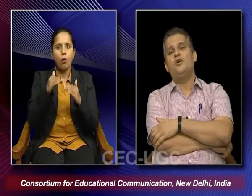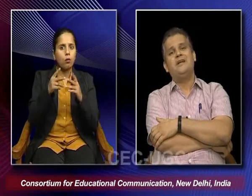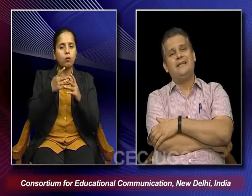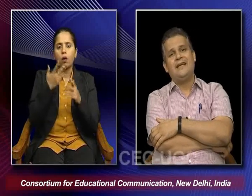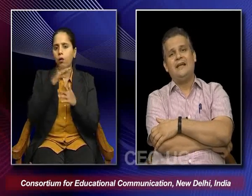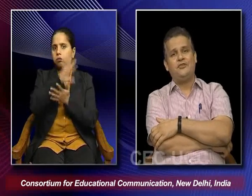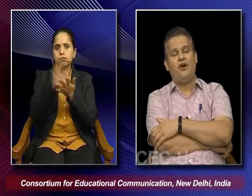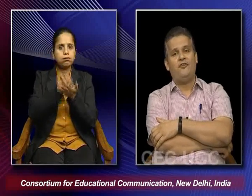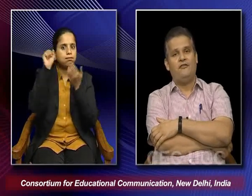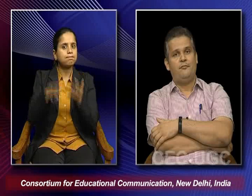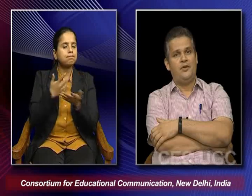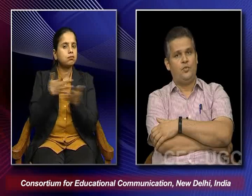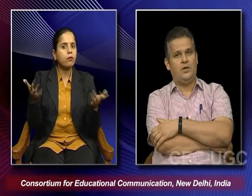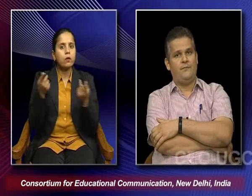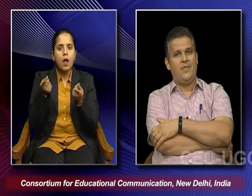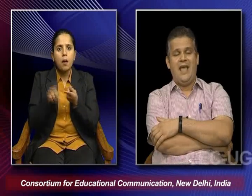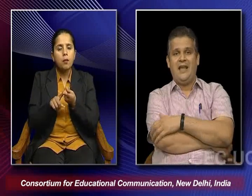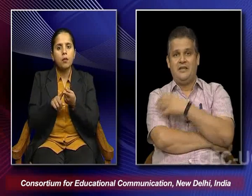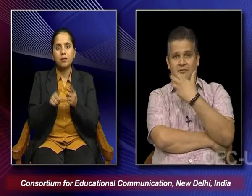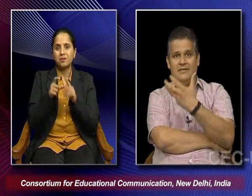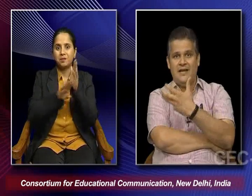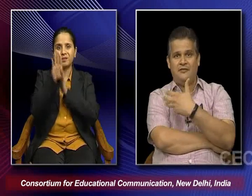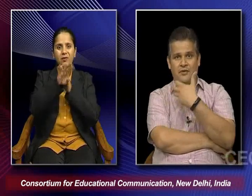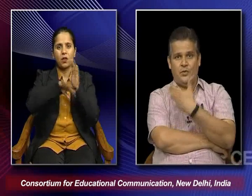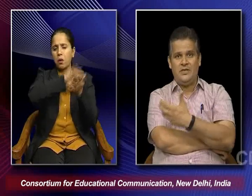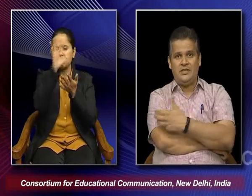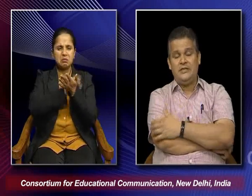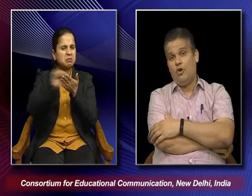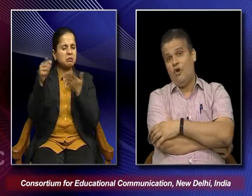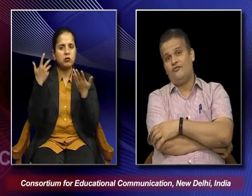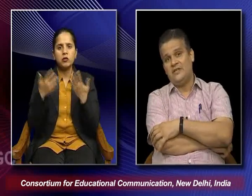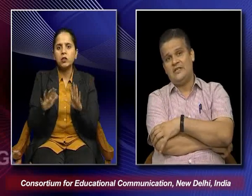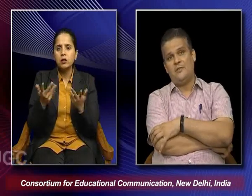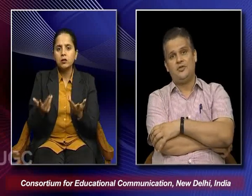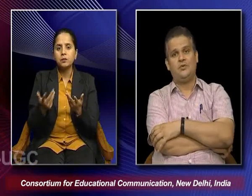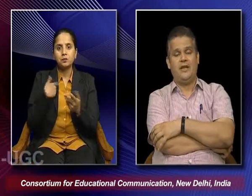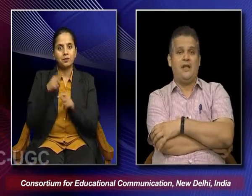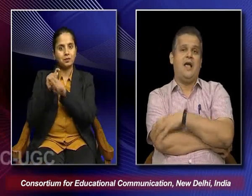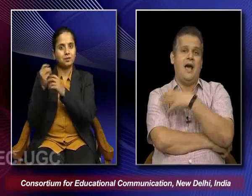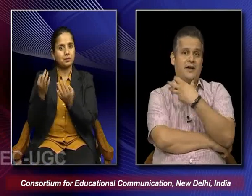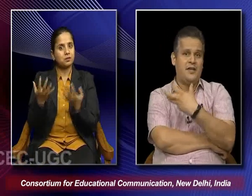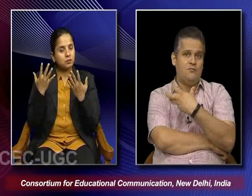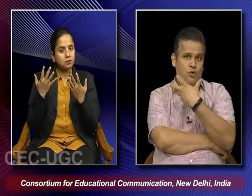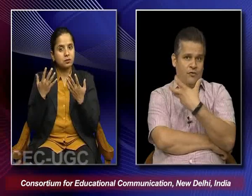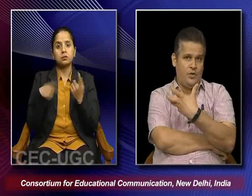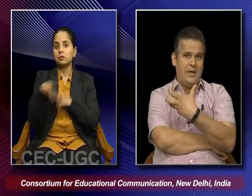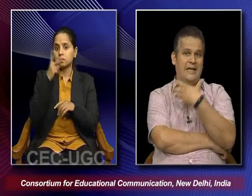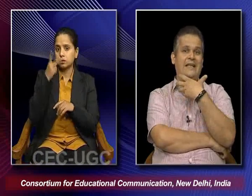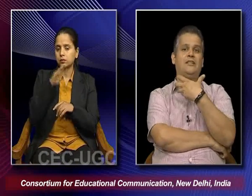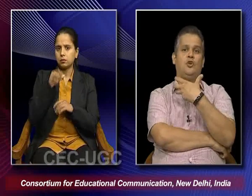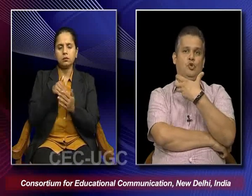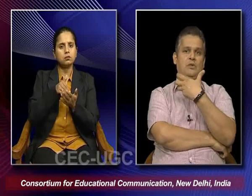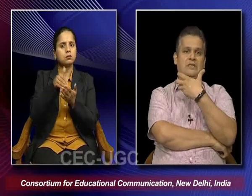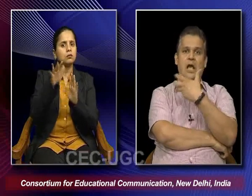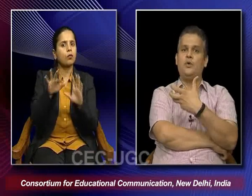undo decades of development work. And given that the frequencies of these episodes occurring more frequently